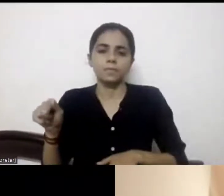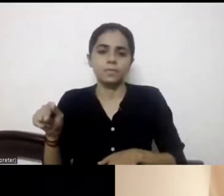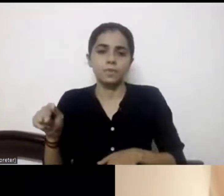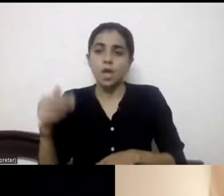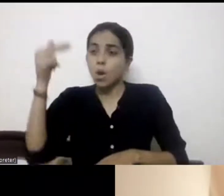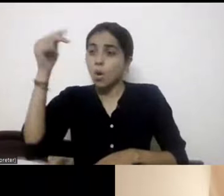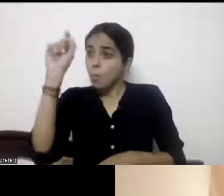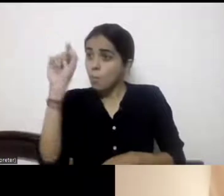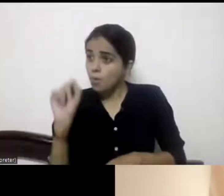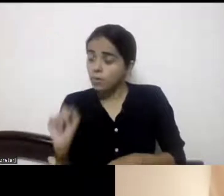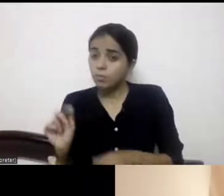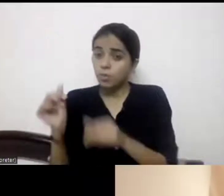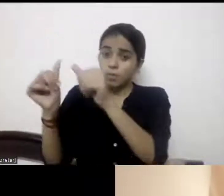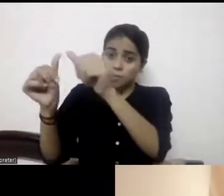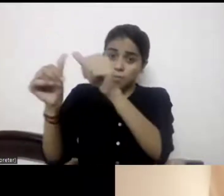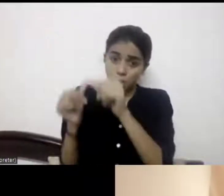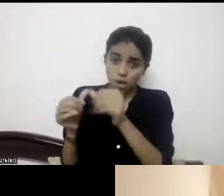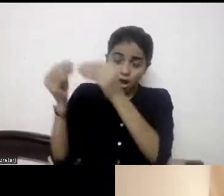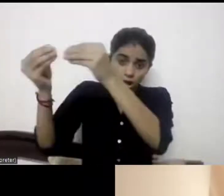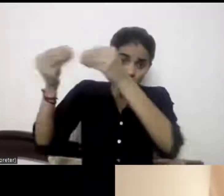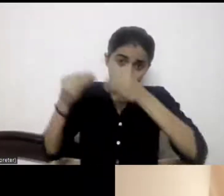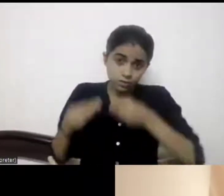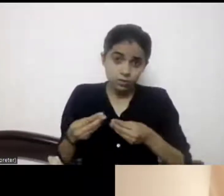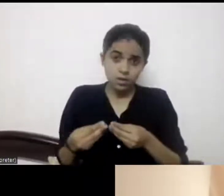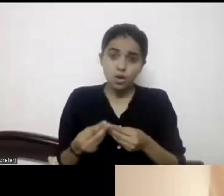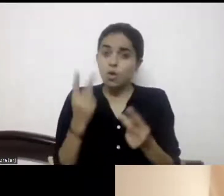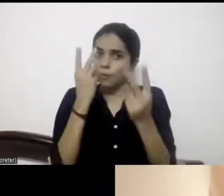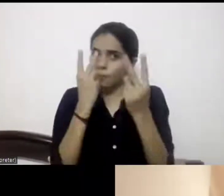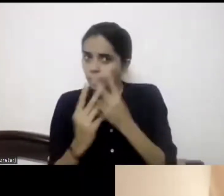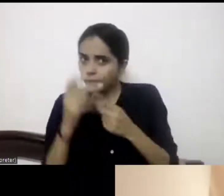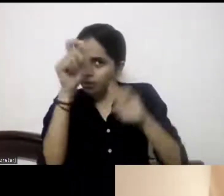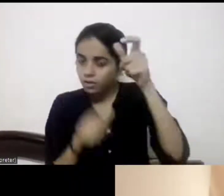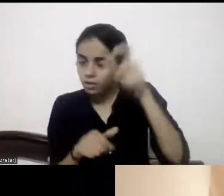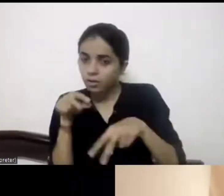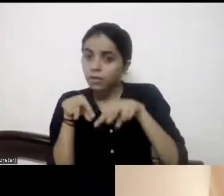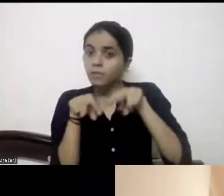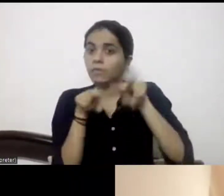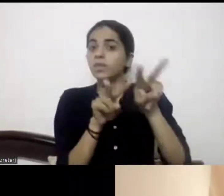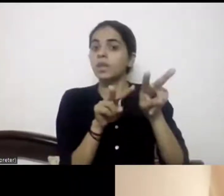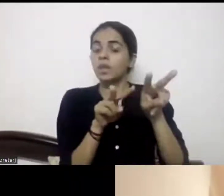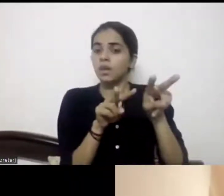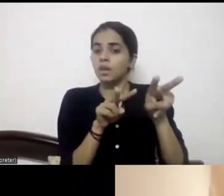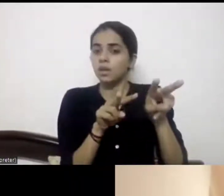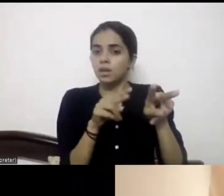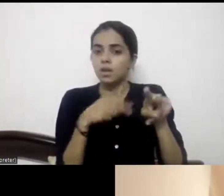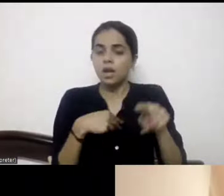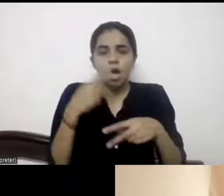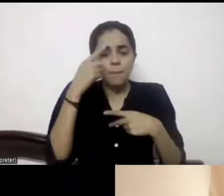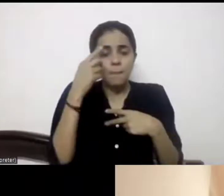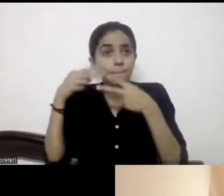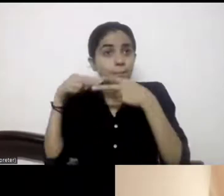Assumption that the viewer is able, assumption that I am able,